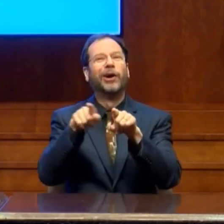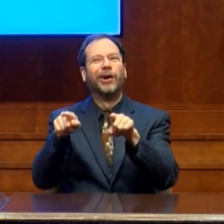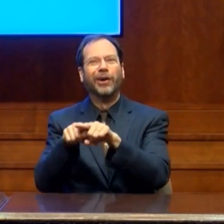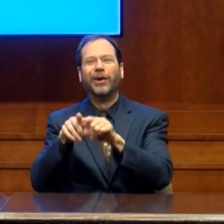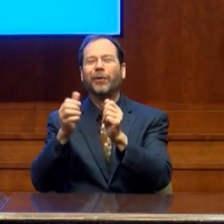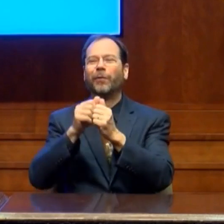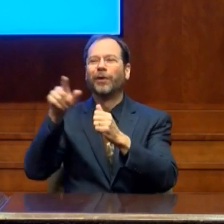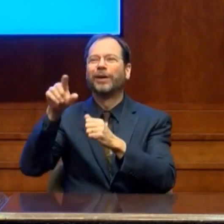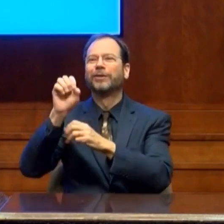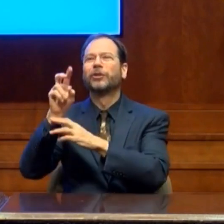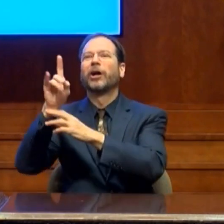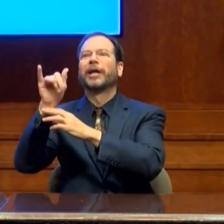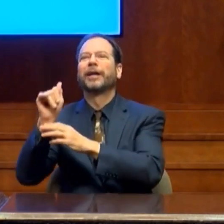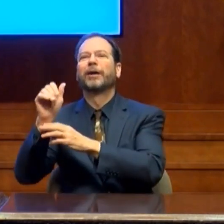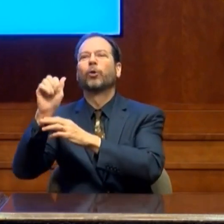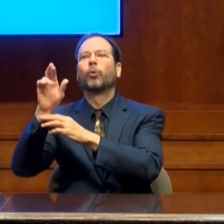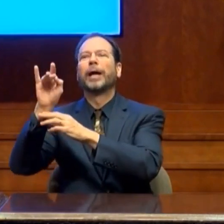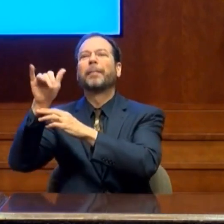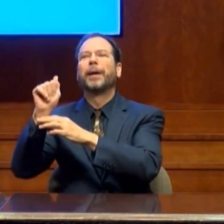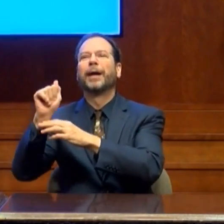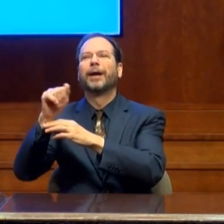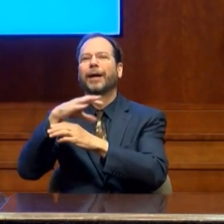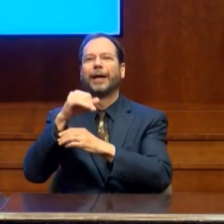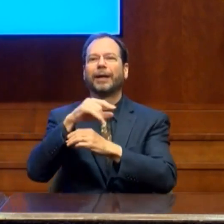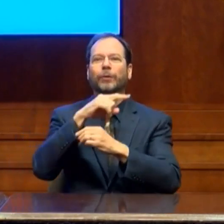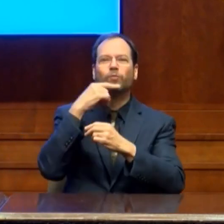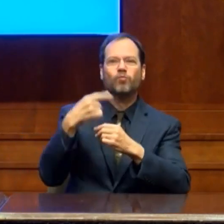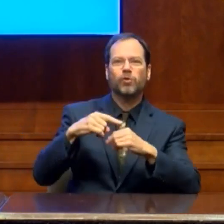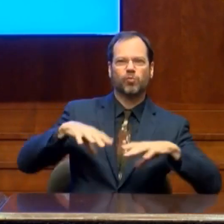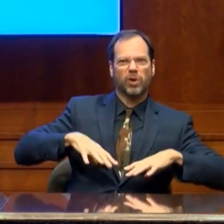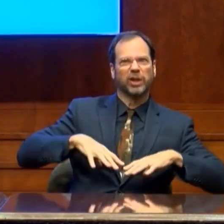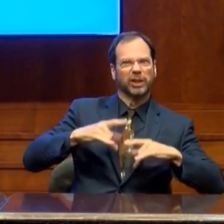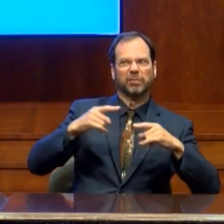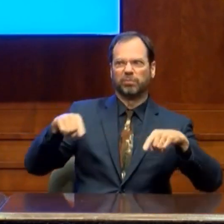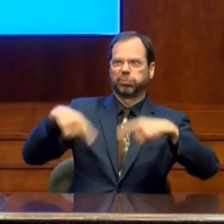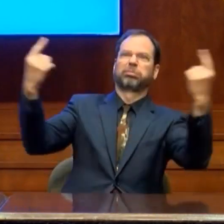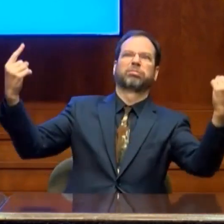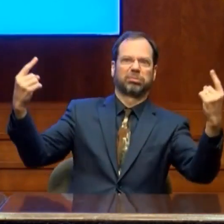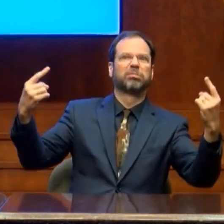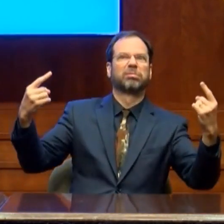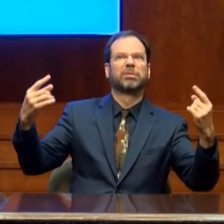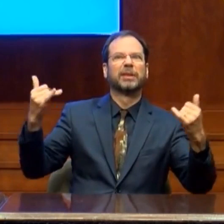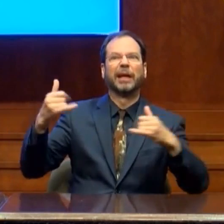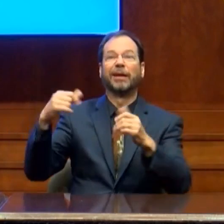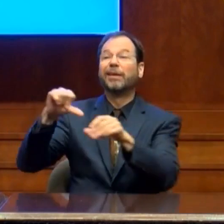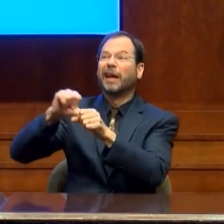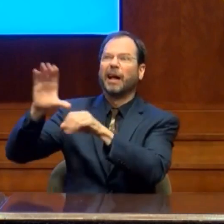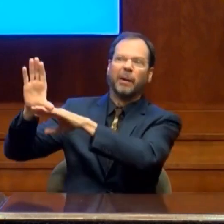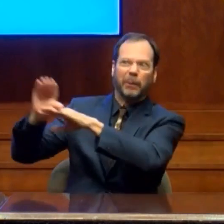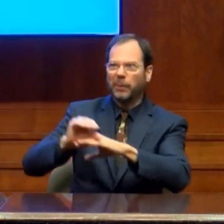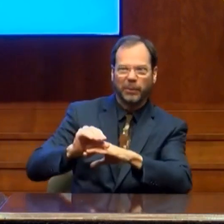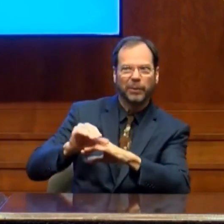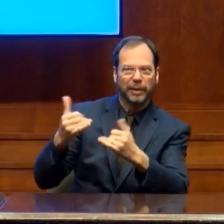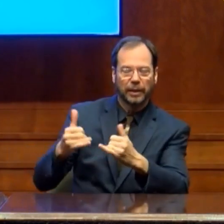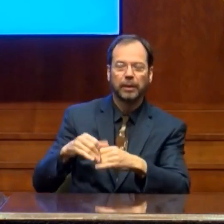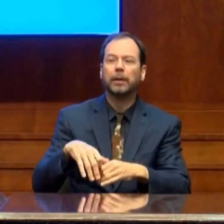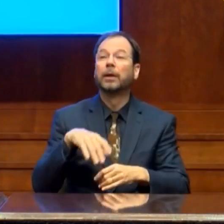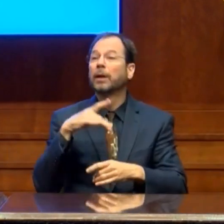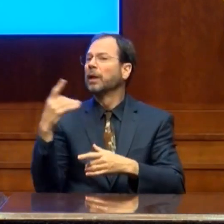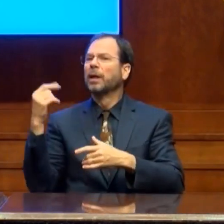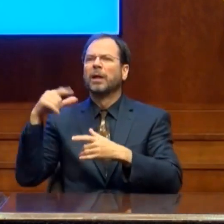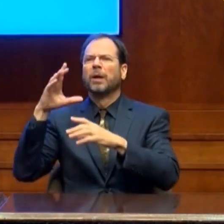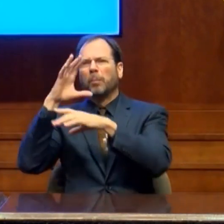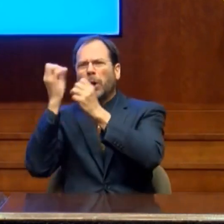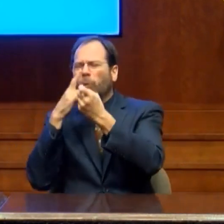the dispute between Saudi Arabia and Russia. And every step of the way, his administration has been very supportive, wanted to